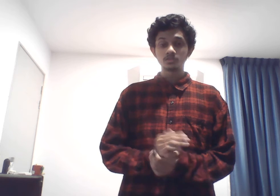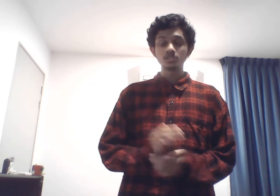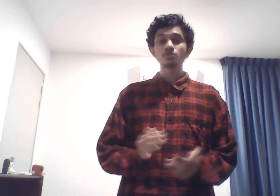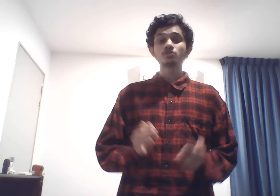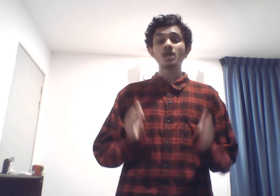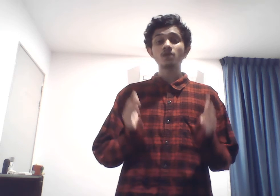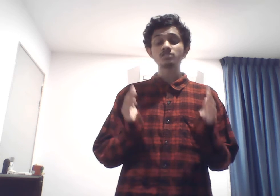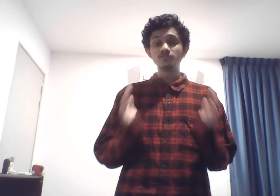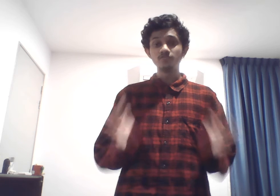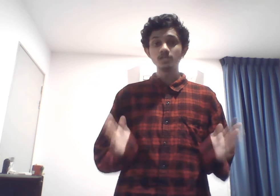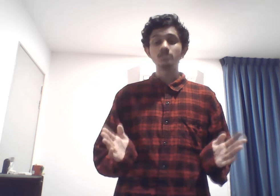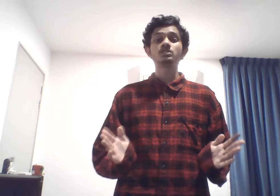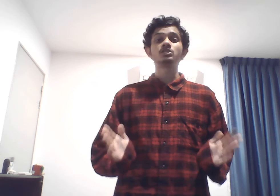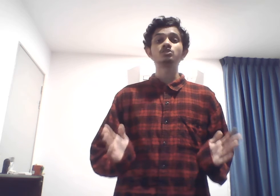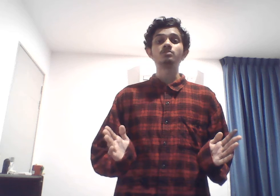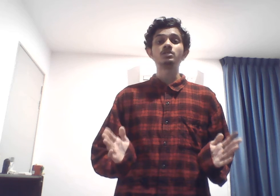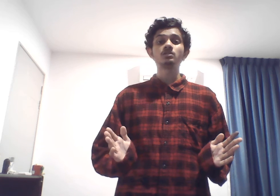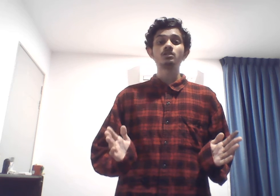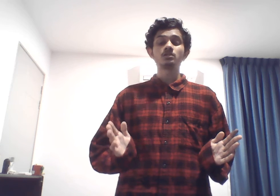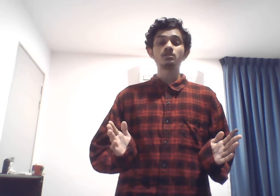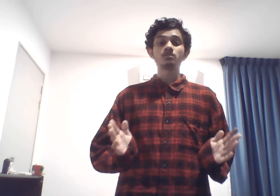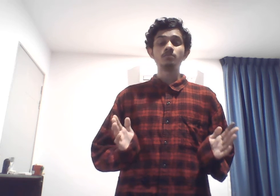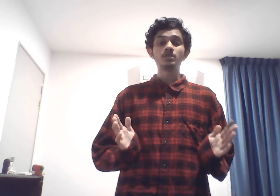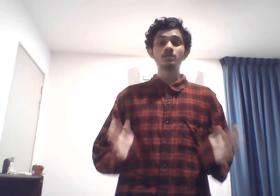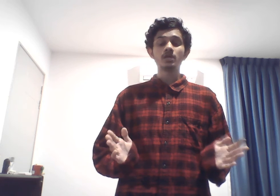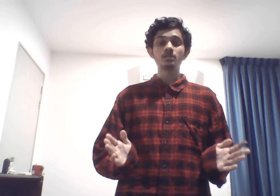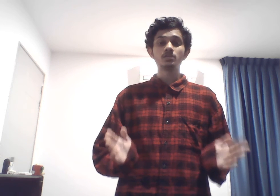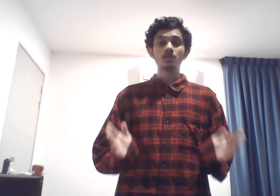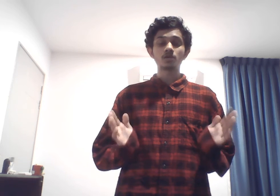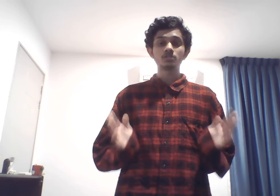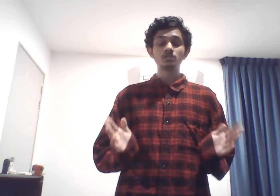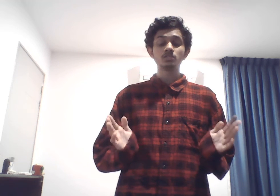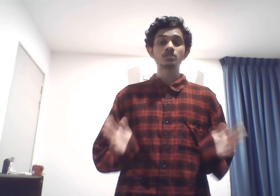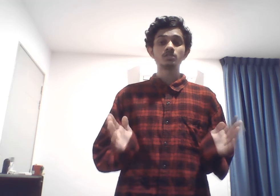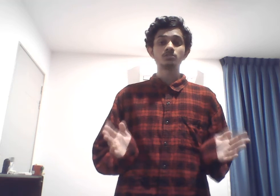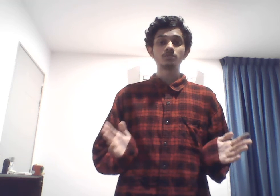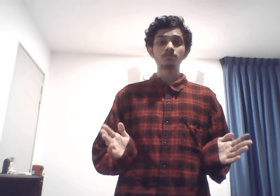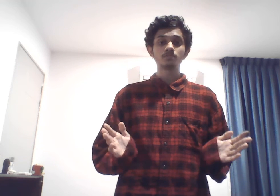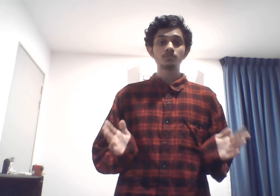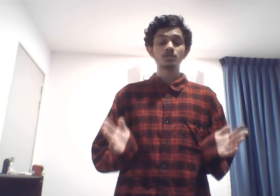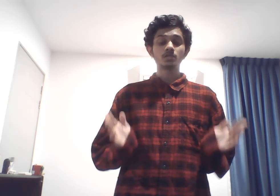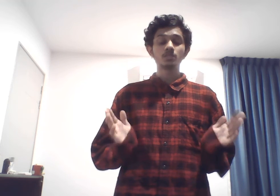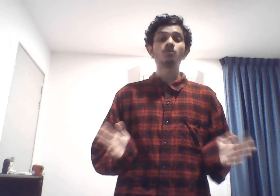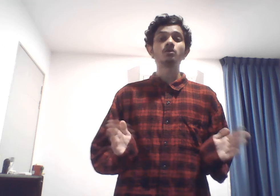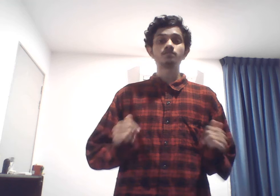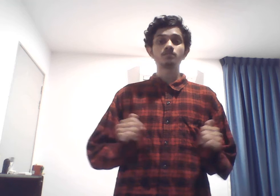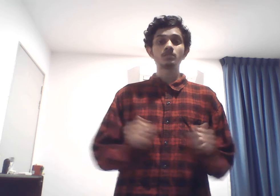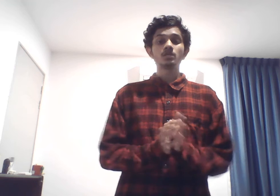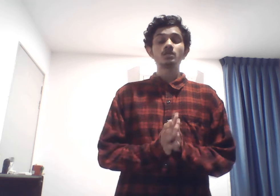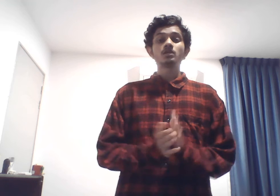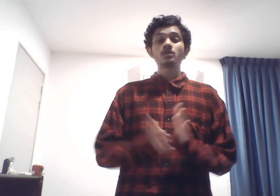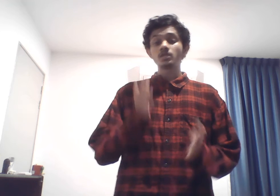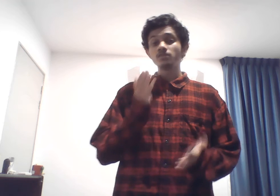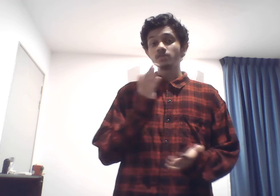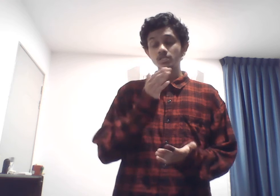This shows how severe this issue is being done in our country, in this country, in the world. Even